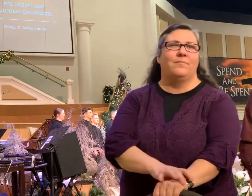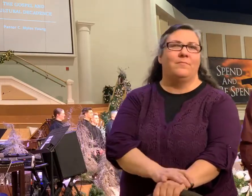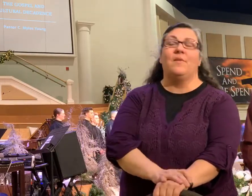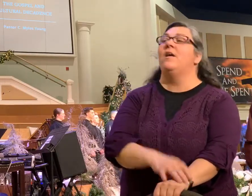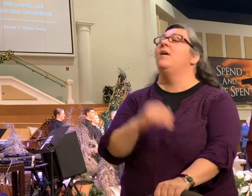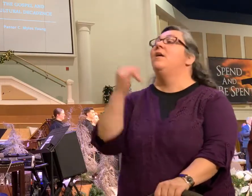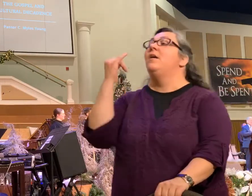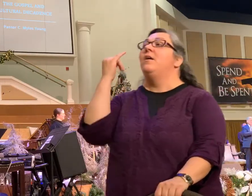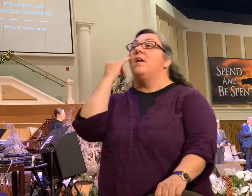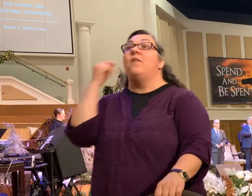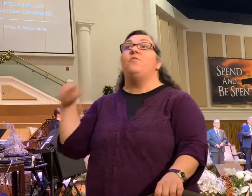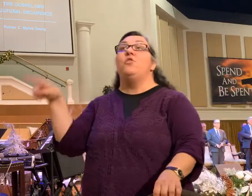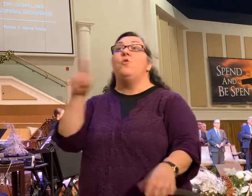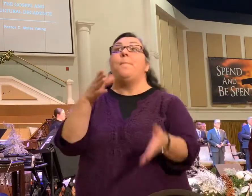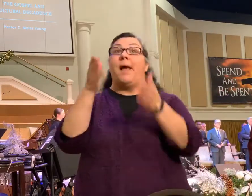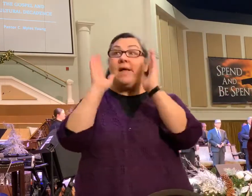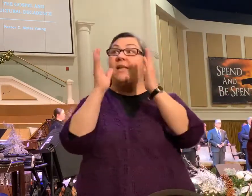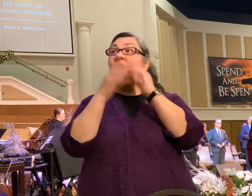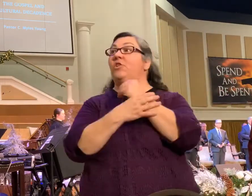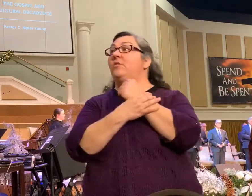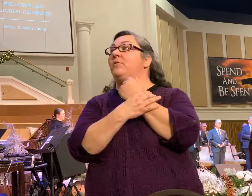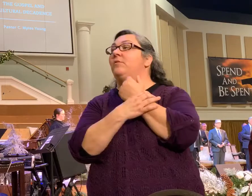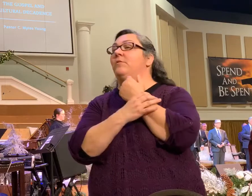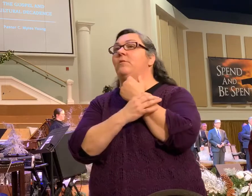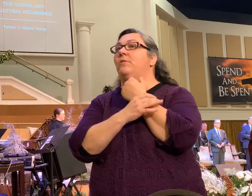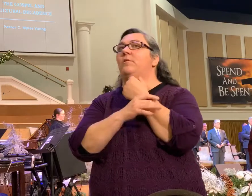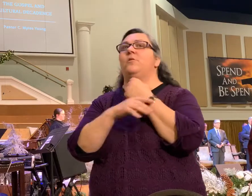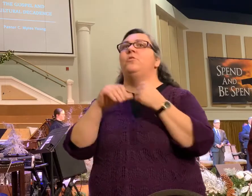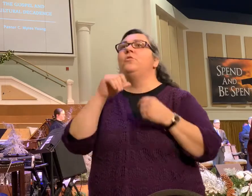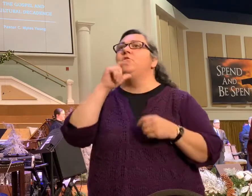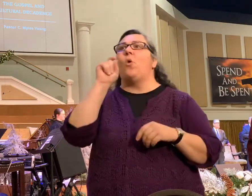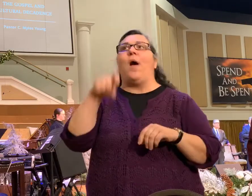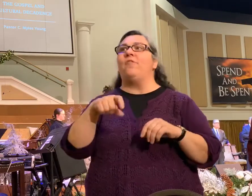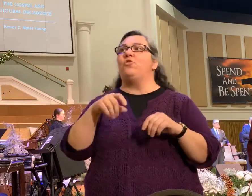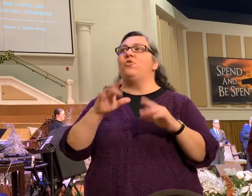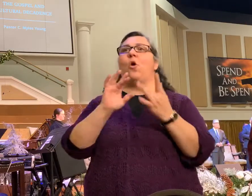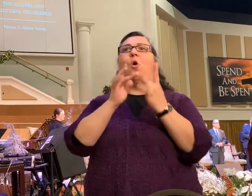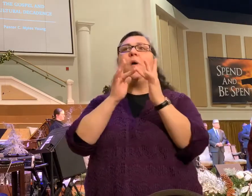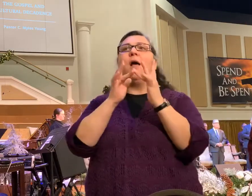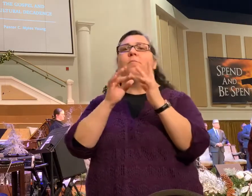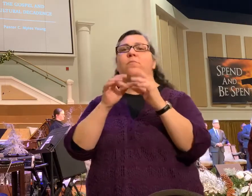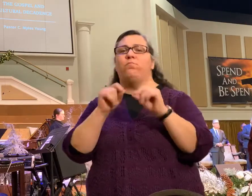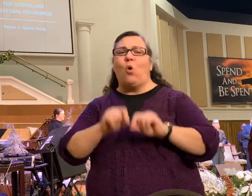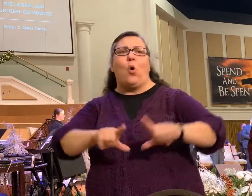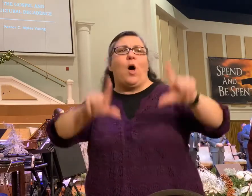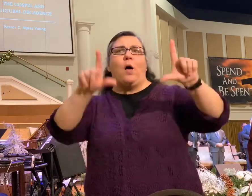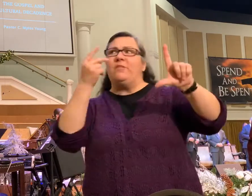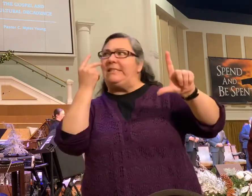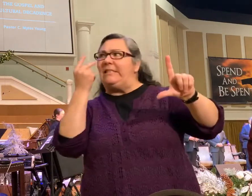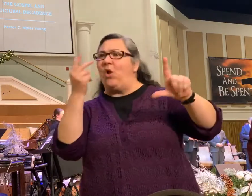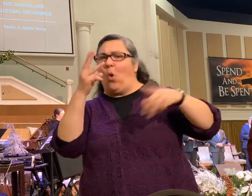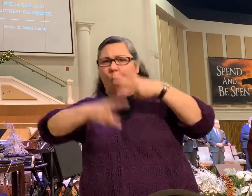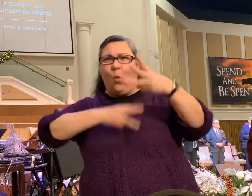struggle. And if you pay much attention, you don't even have to go to the deep web to find out how decadent our society's getting.